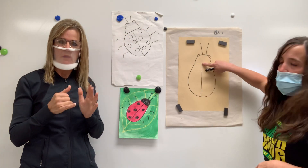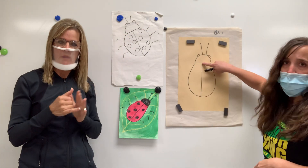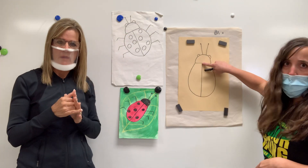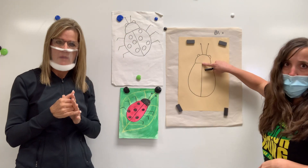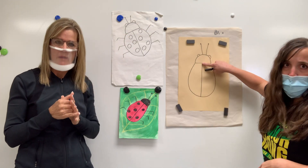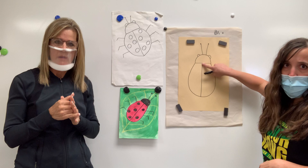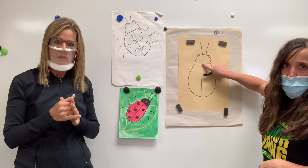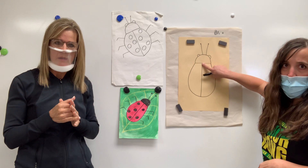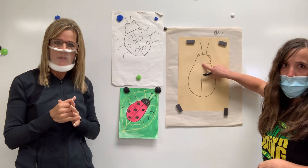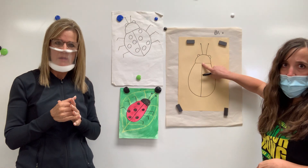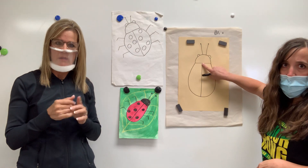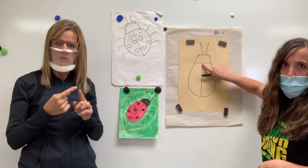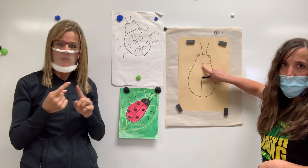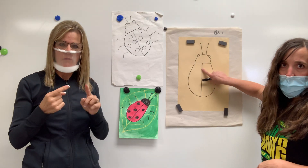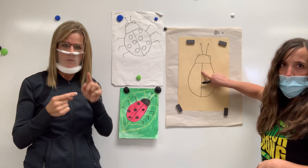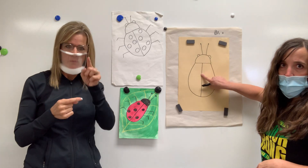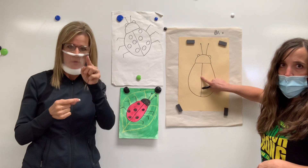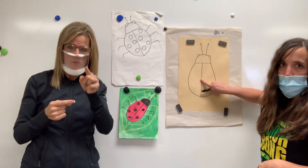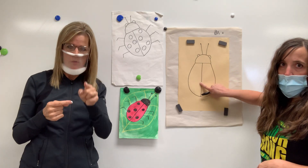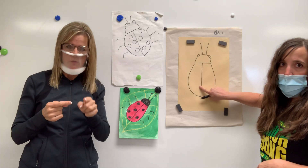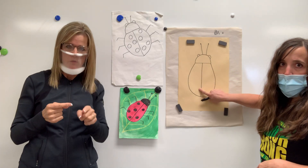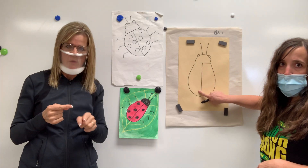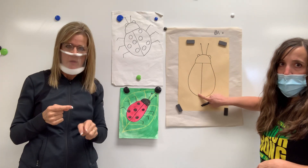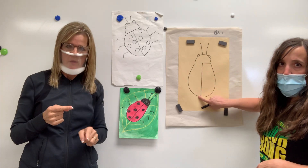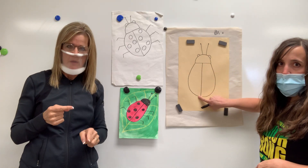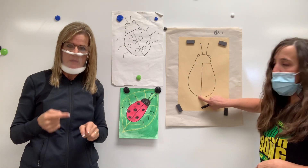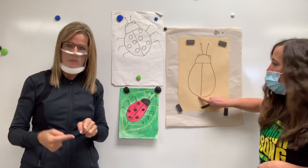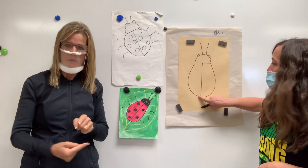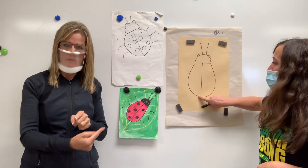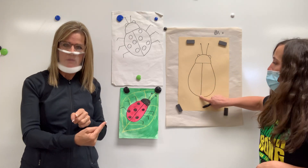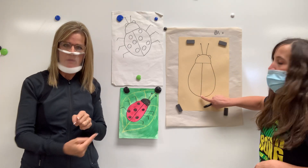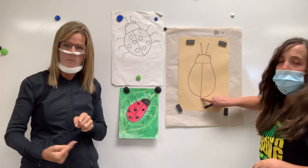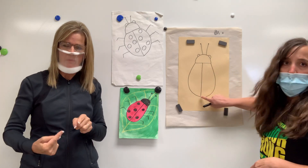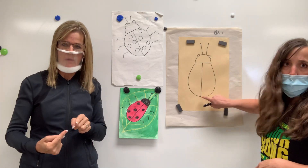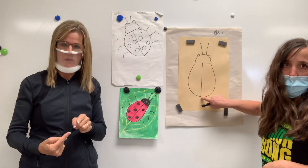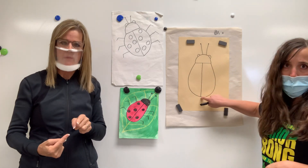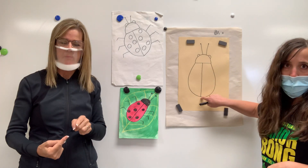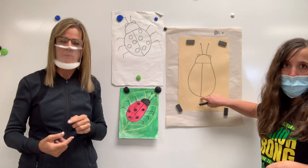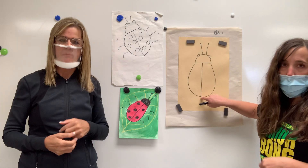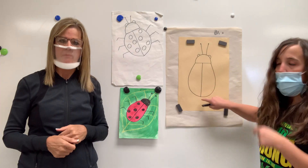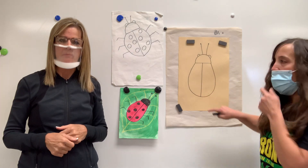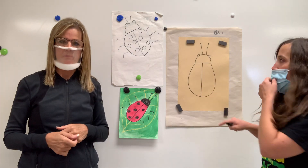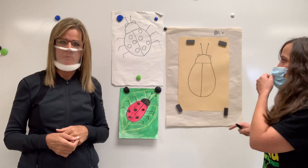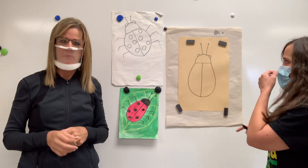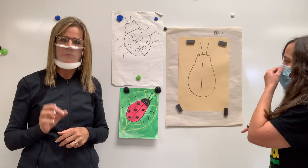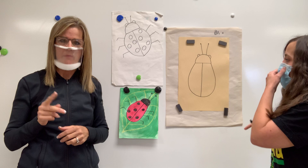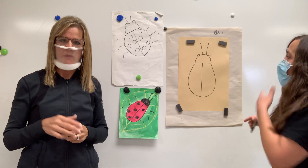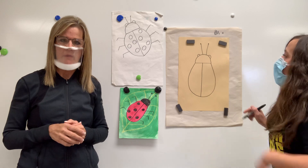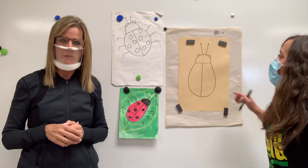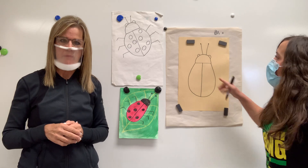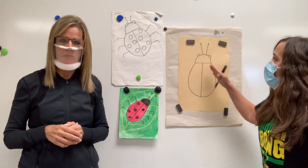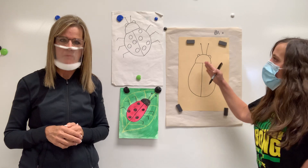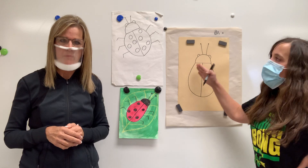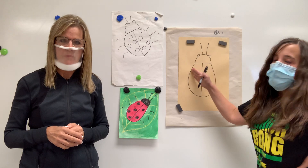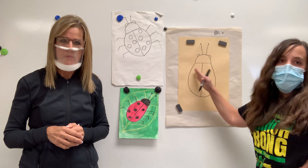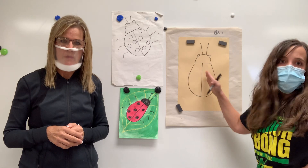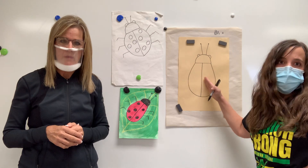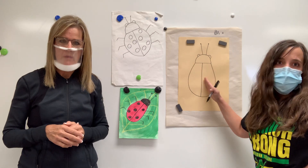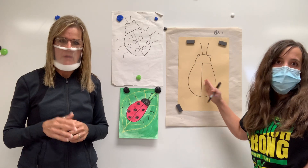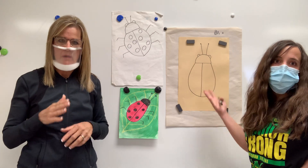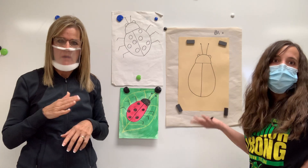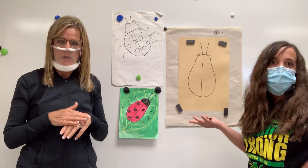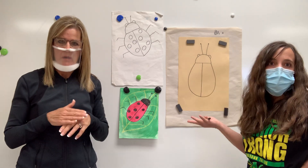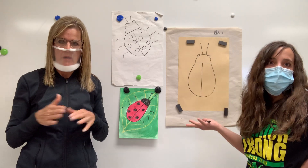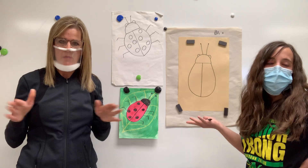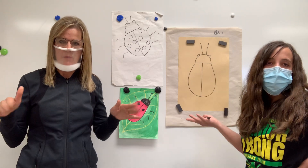It's just from the straight line all the way down nice and slow to the bottom, okay? On, of course,